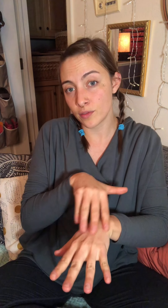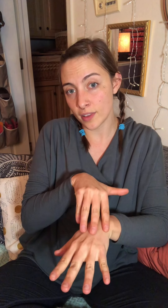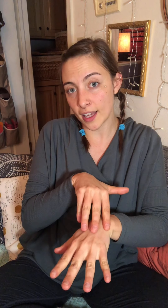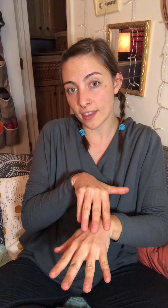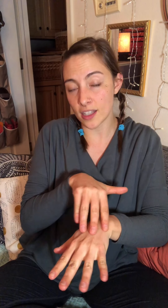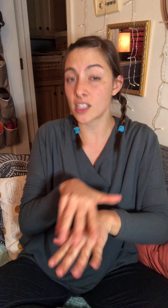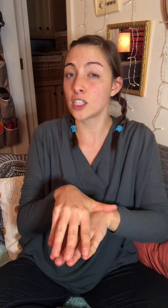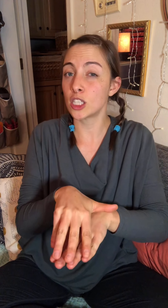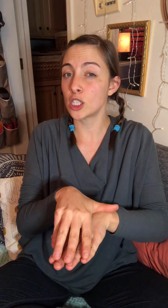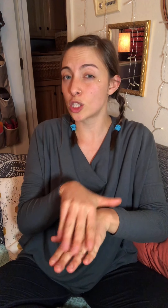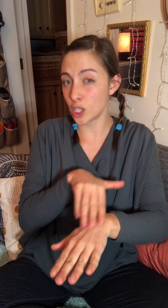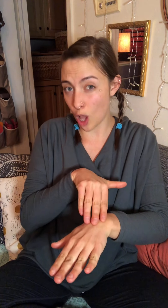like this. Slow.